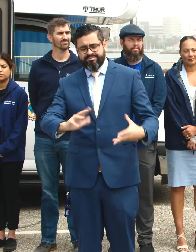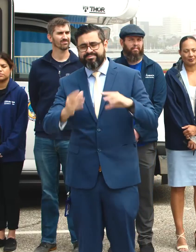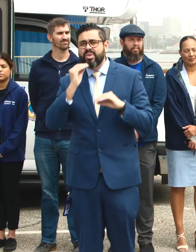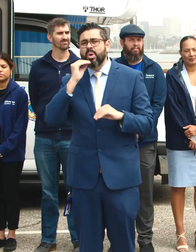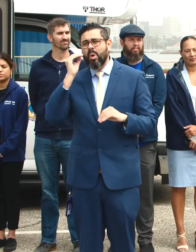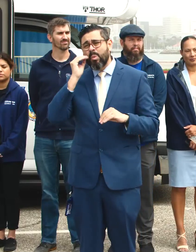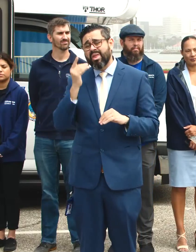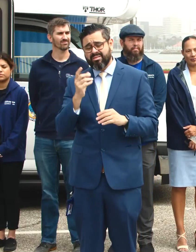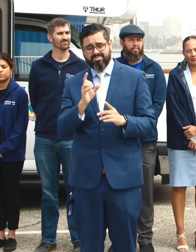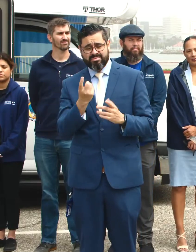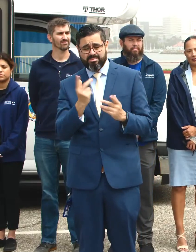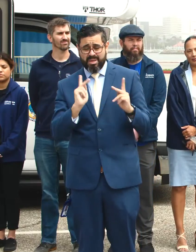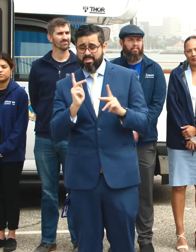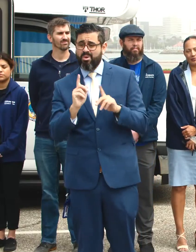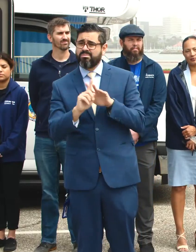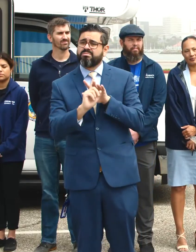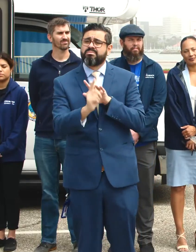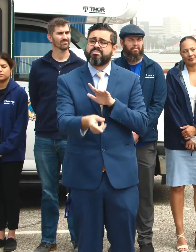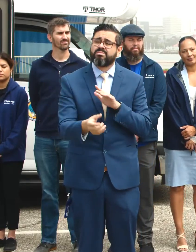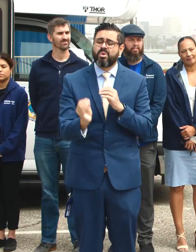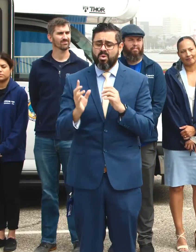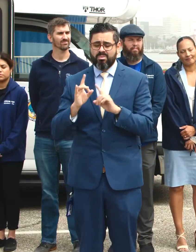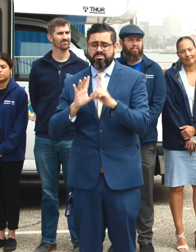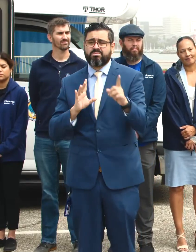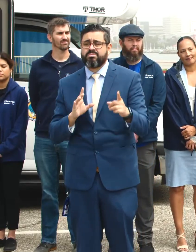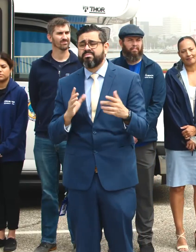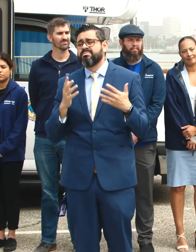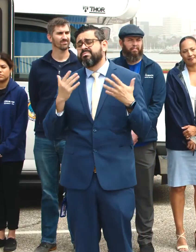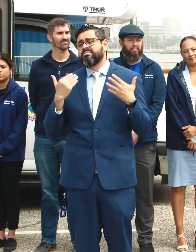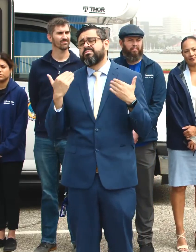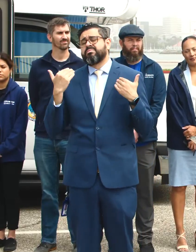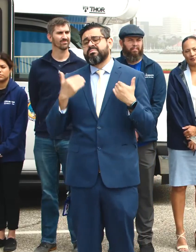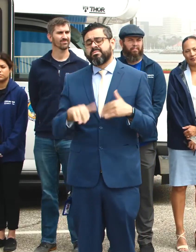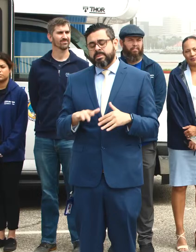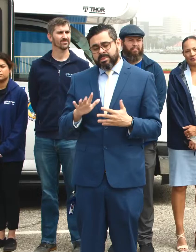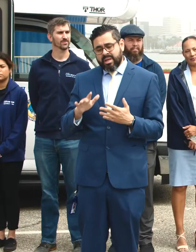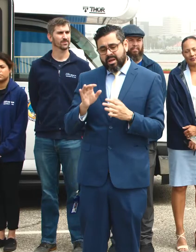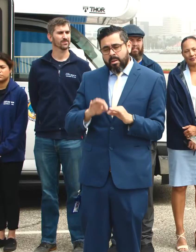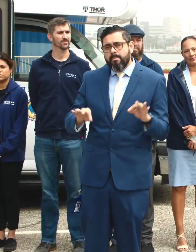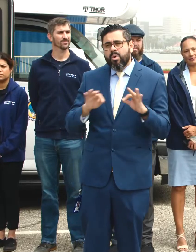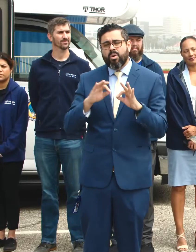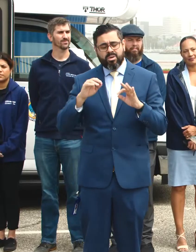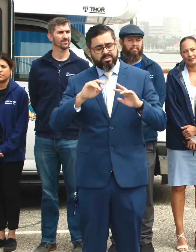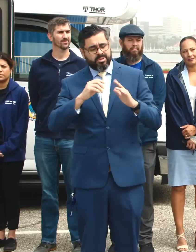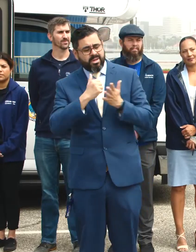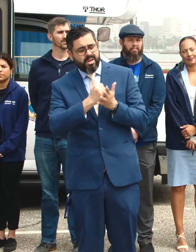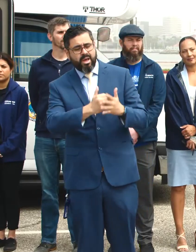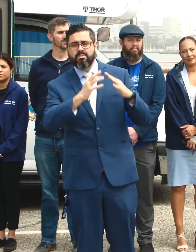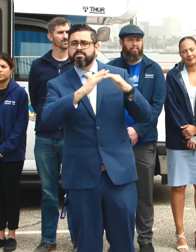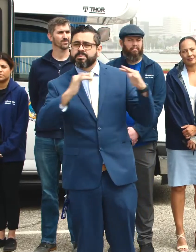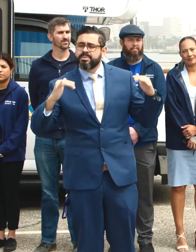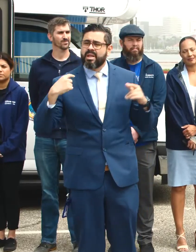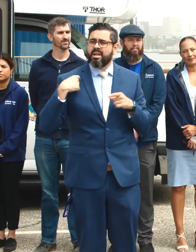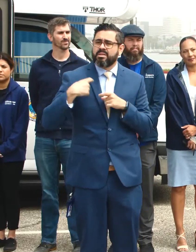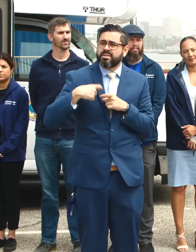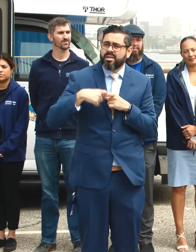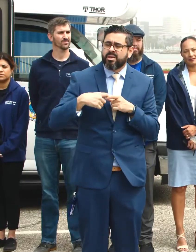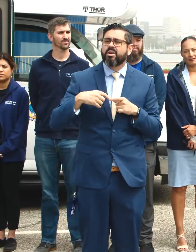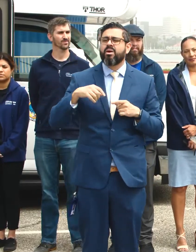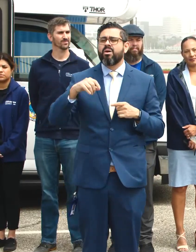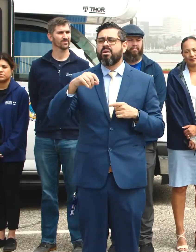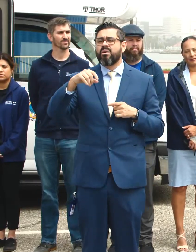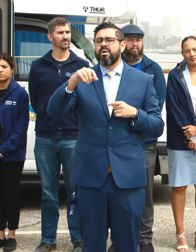cause homelessness. It tells us we have to keep an eye on our diverse communities, Latinos, African